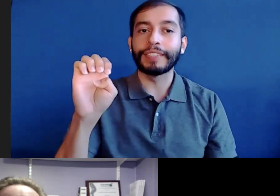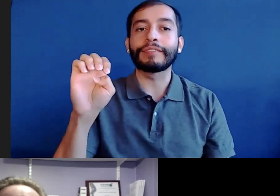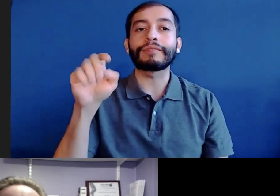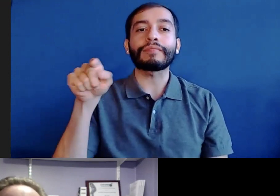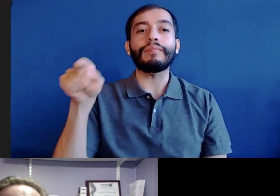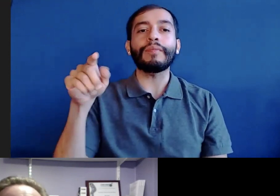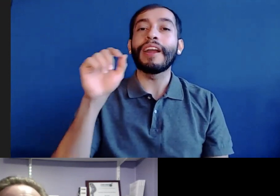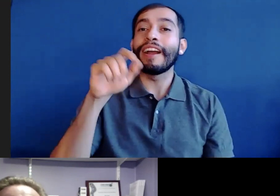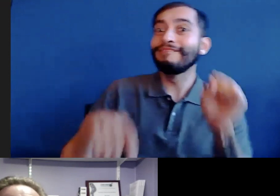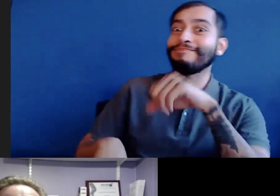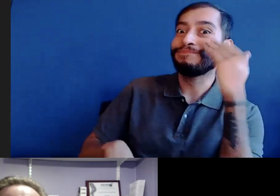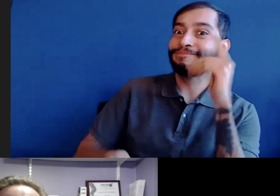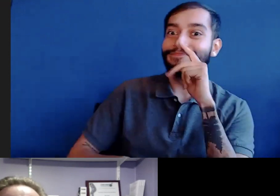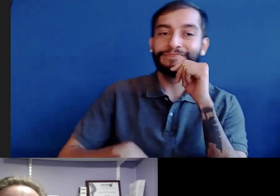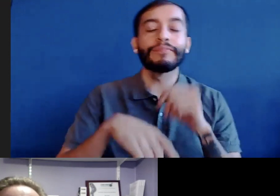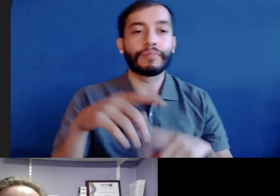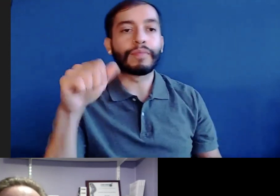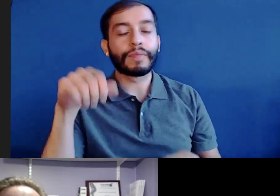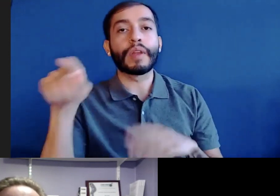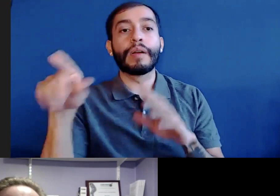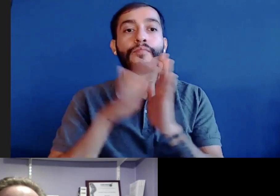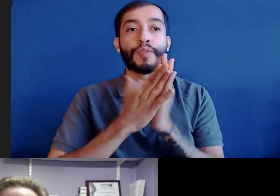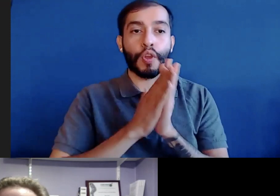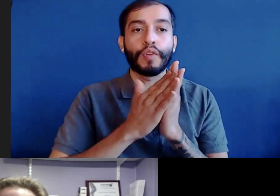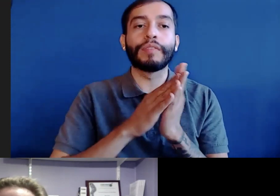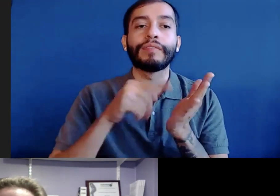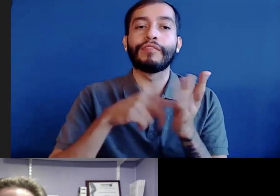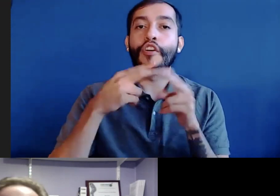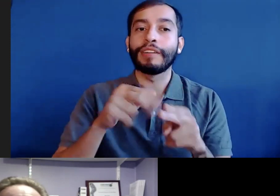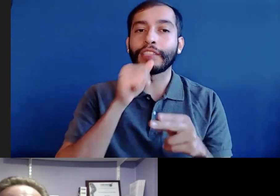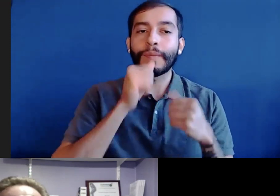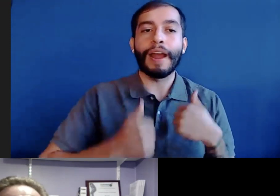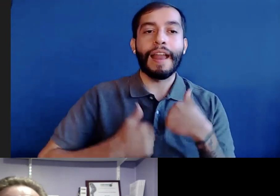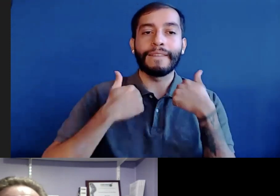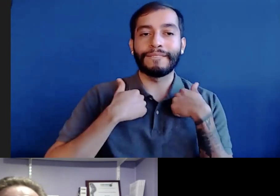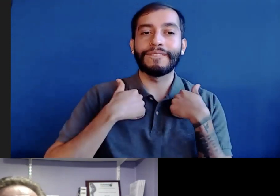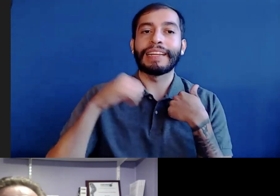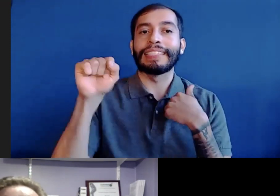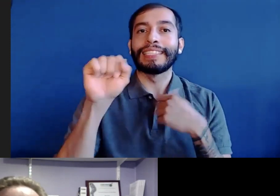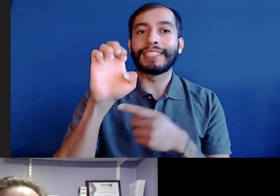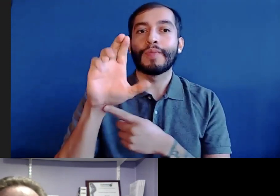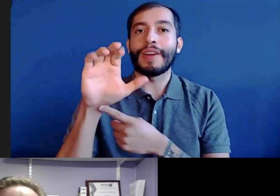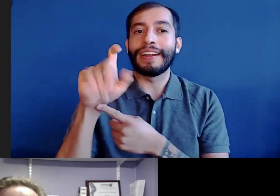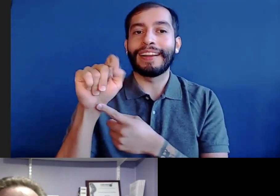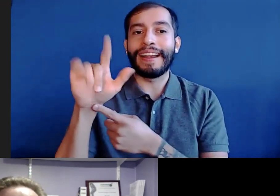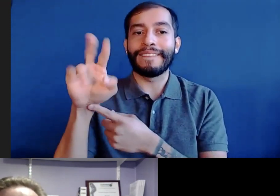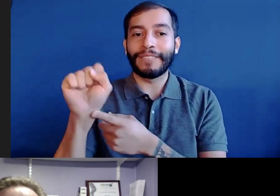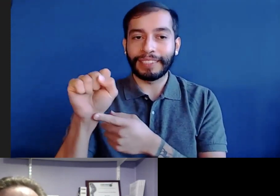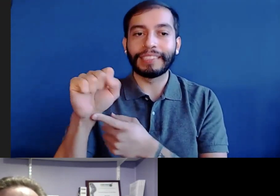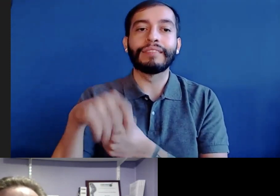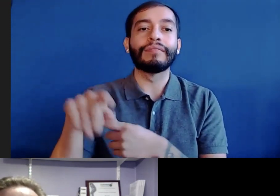book called Secret Lives. So he really kindly gave us permission to adapt some of